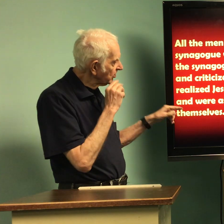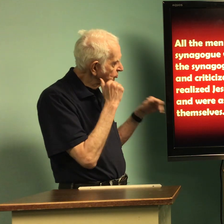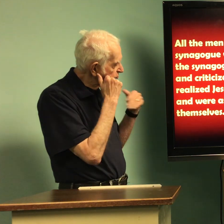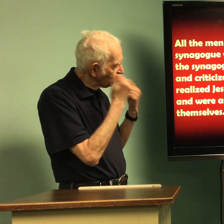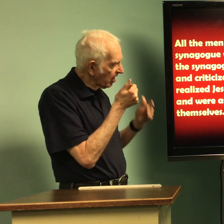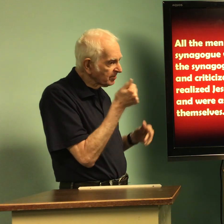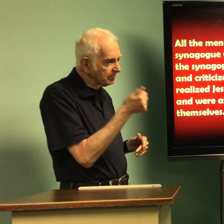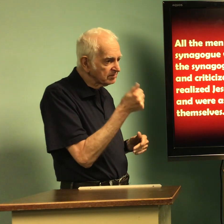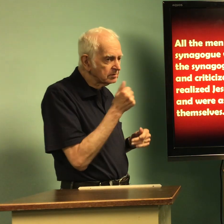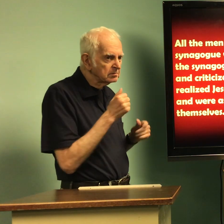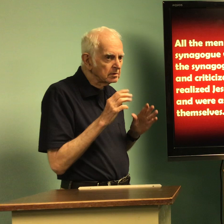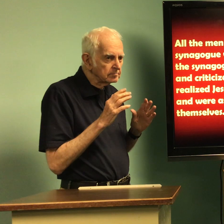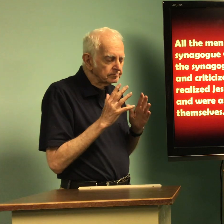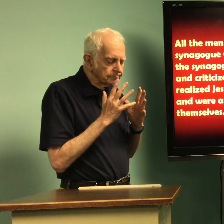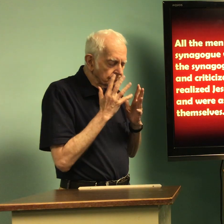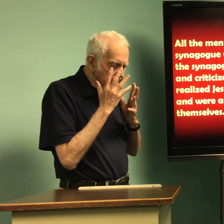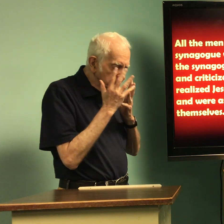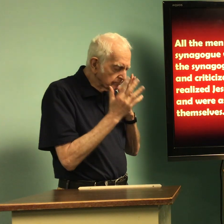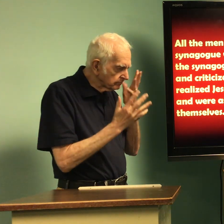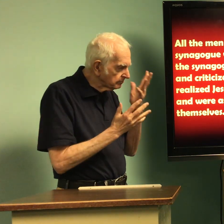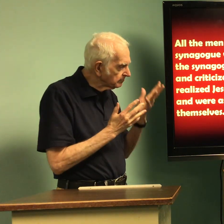and were ashamed of themselves.